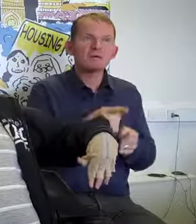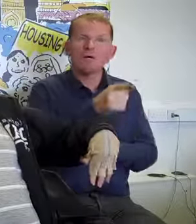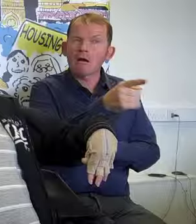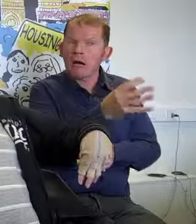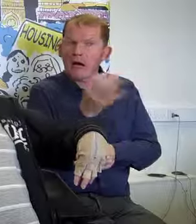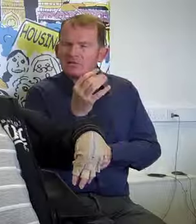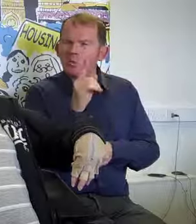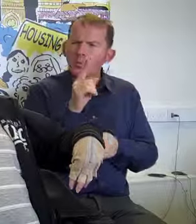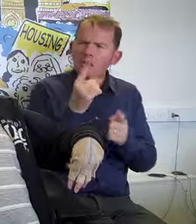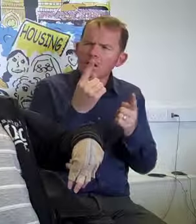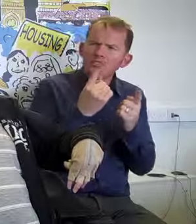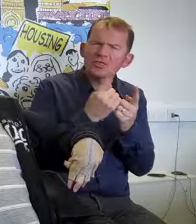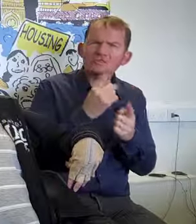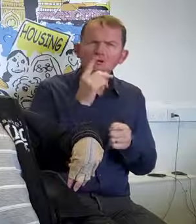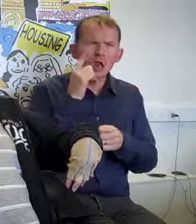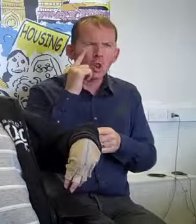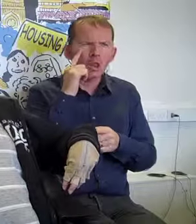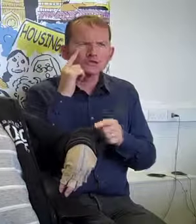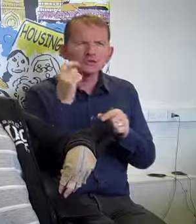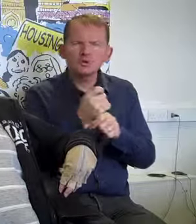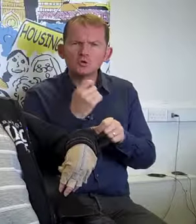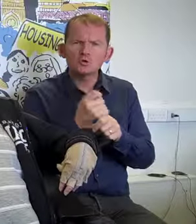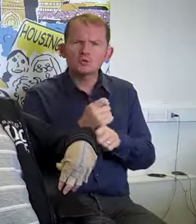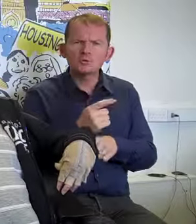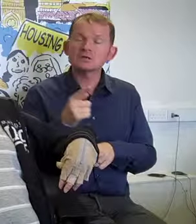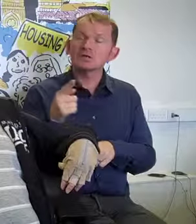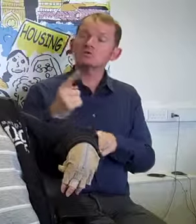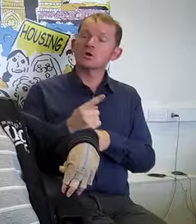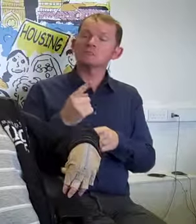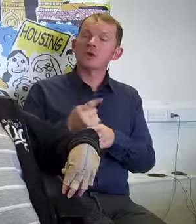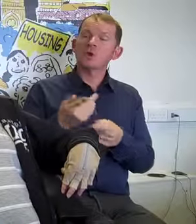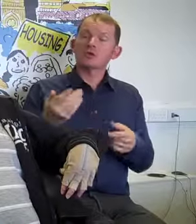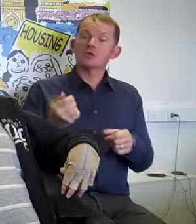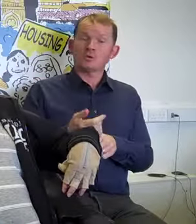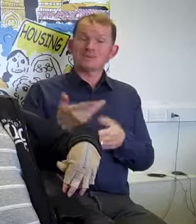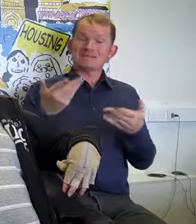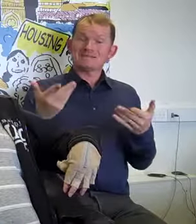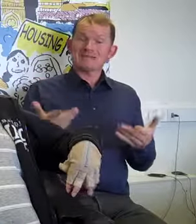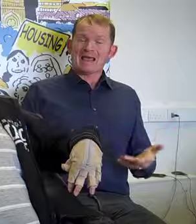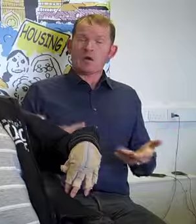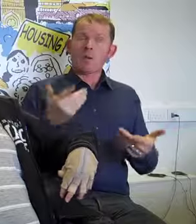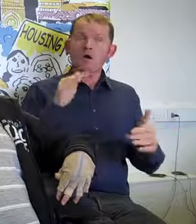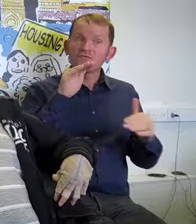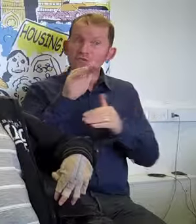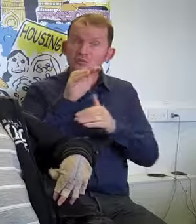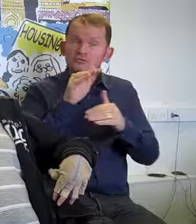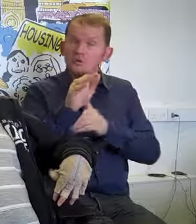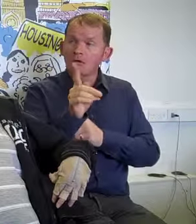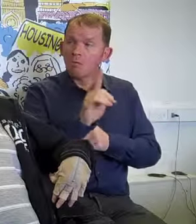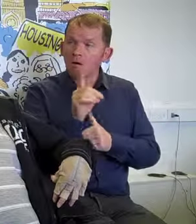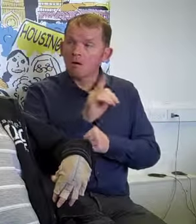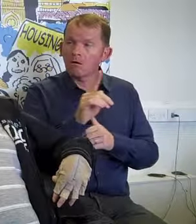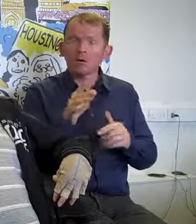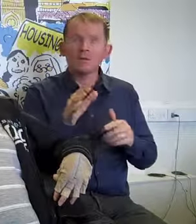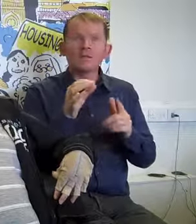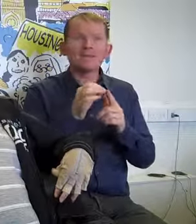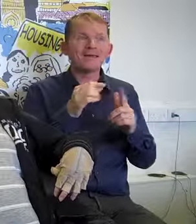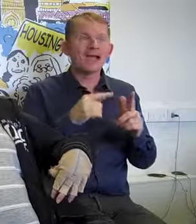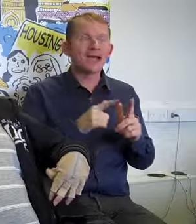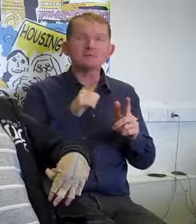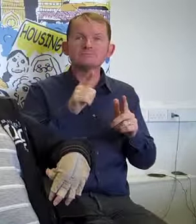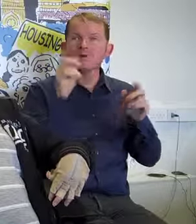to do? Talk a bit about what you're doing at the moment. What about in the future? Any plans to do with your personal assistant? Maybe holidays or